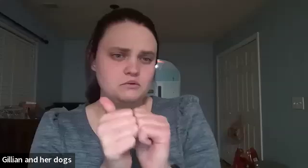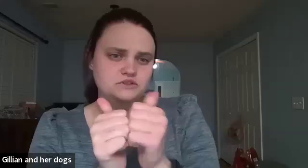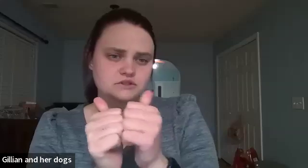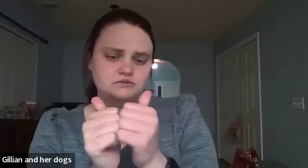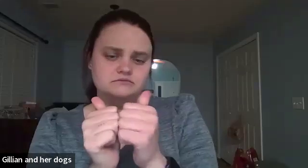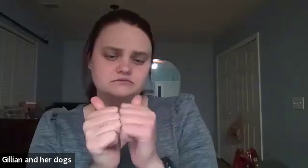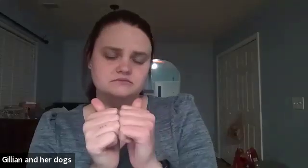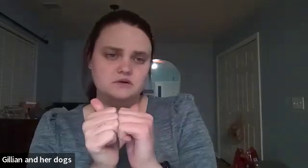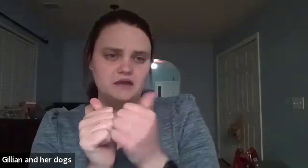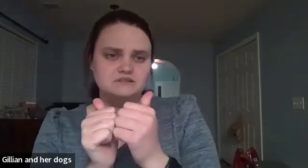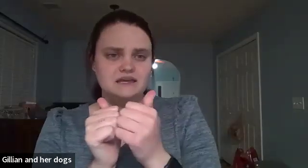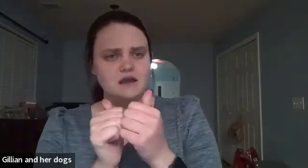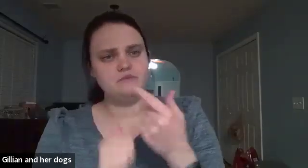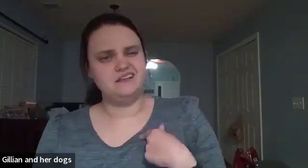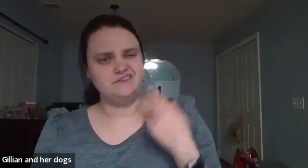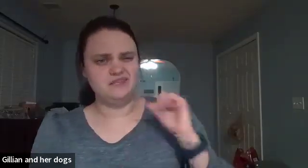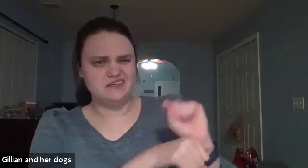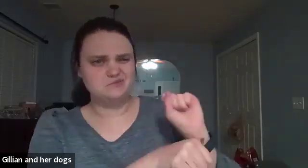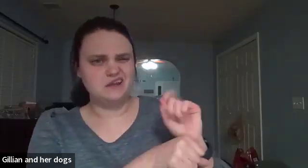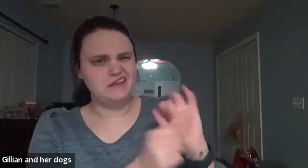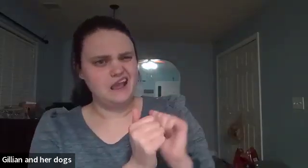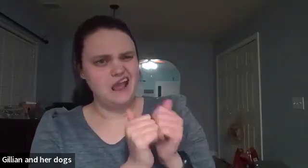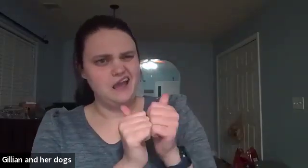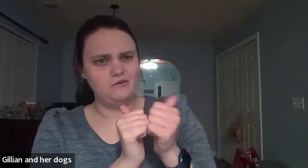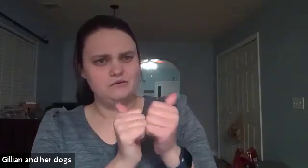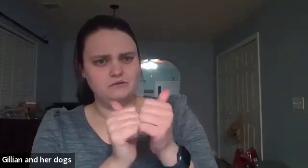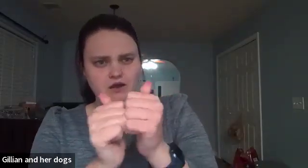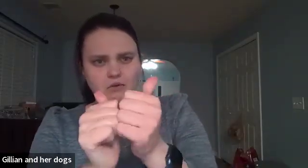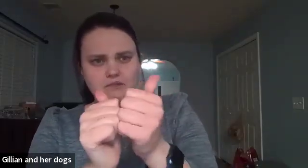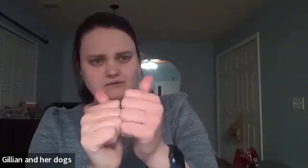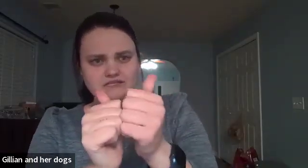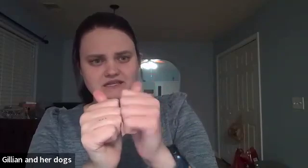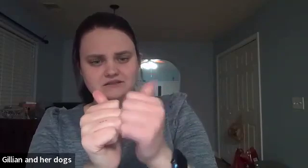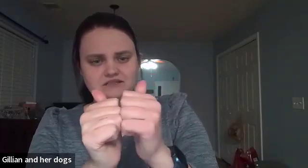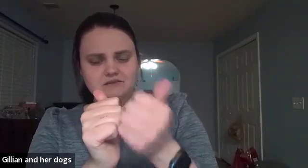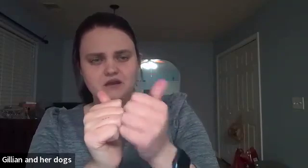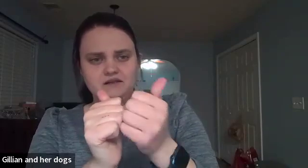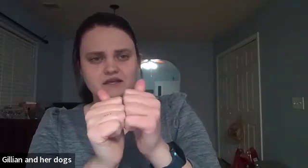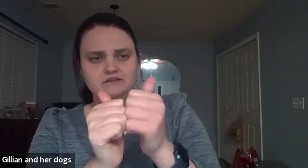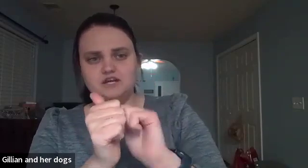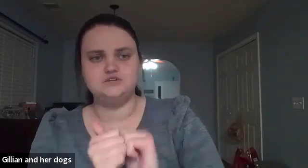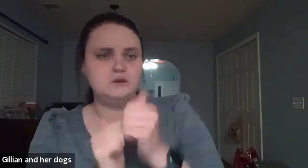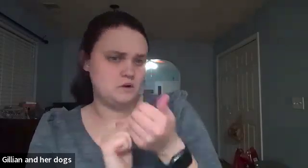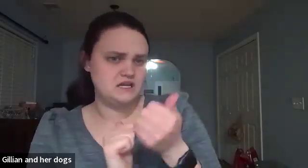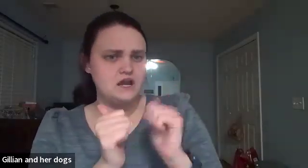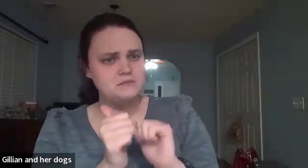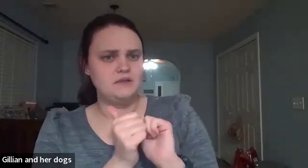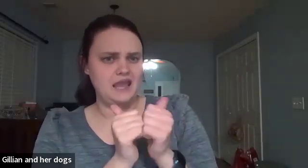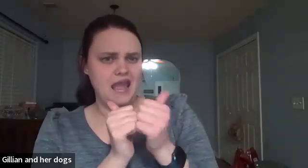will they'll bounce like I'll be like if I'm saying that's working like how? I'll bounce it. You see, I'm kind of like not just doing it one time. I'm like